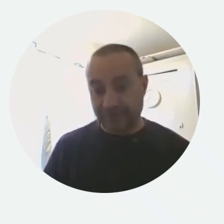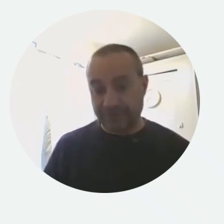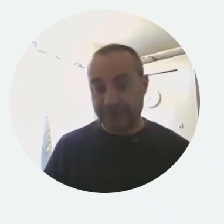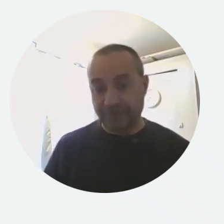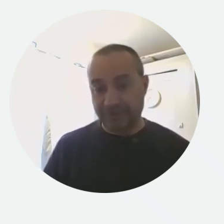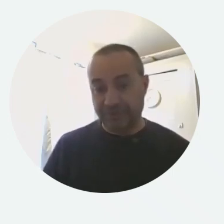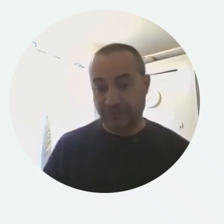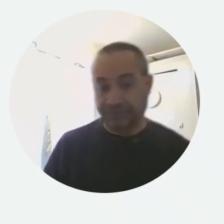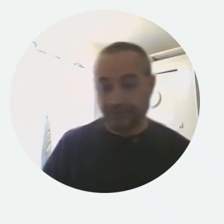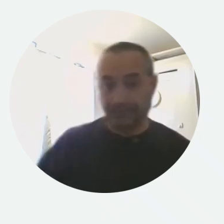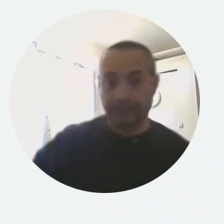and situations.